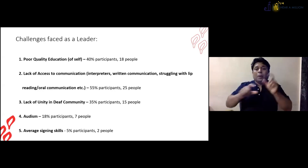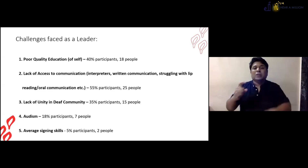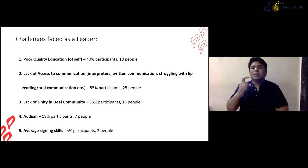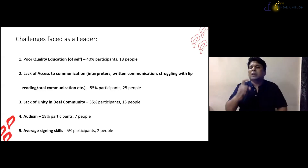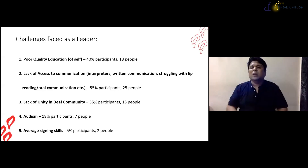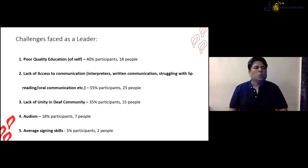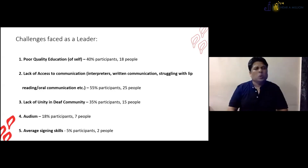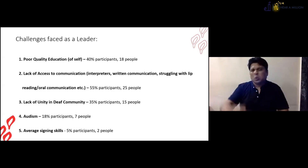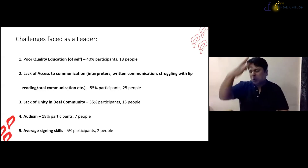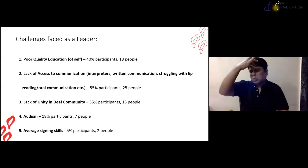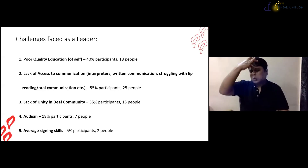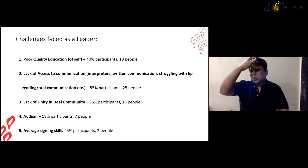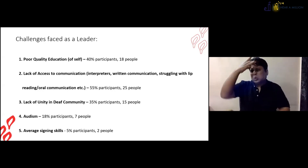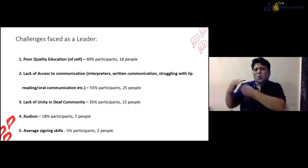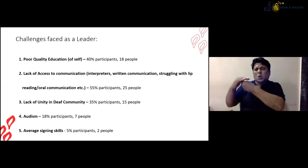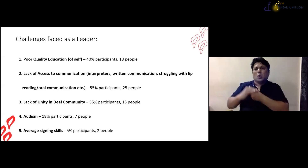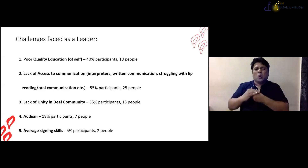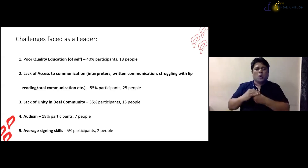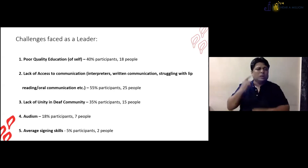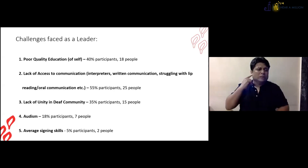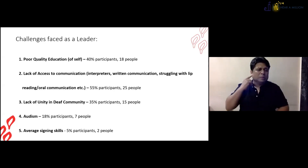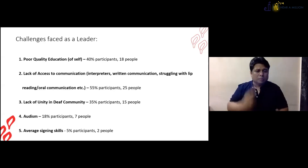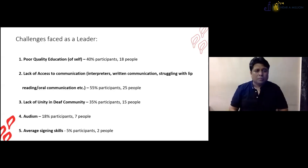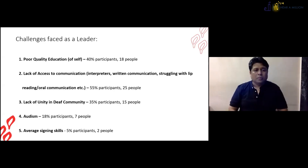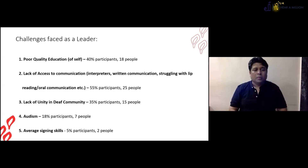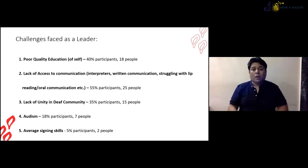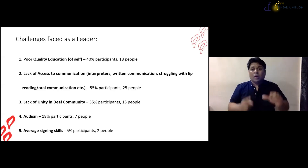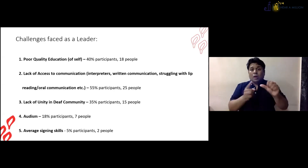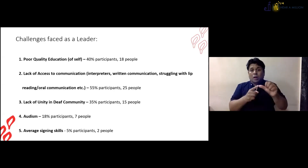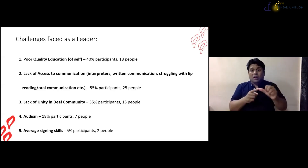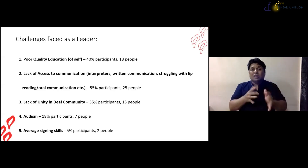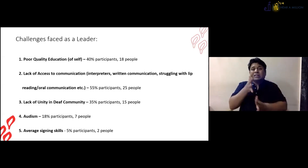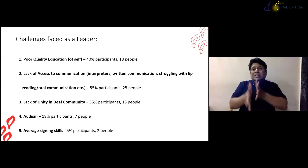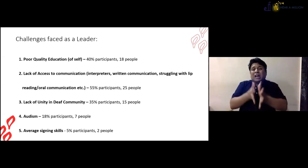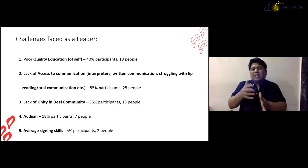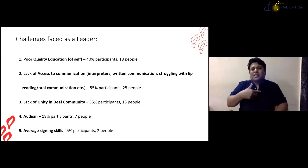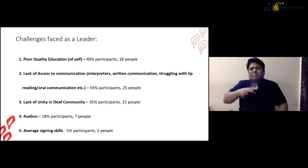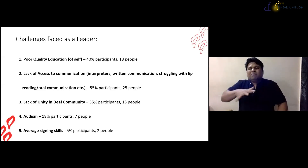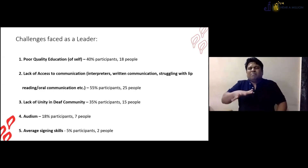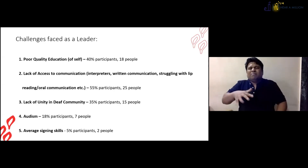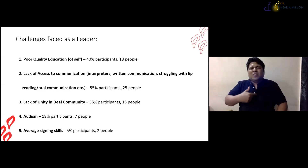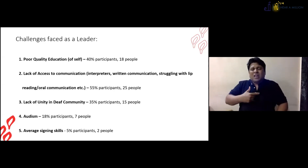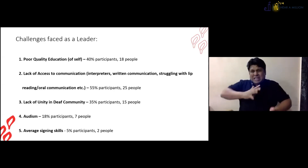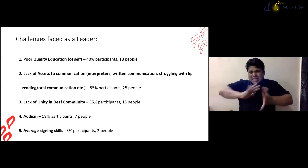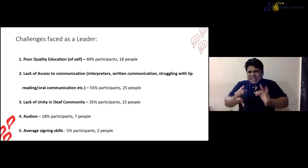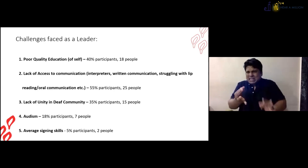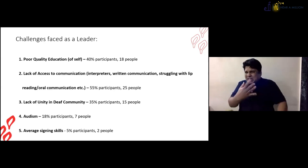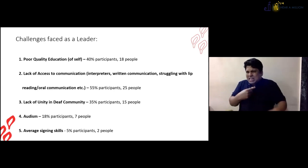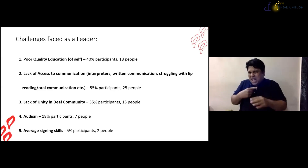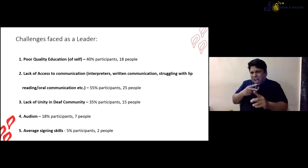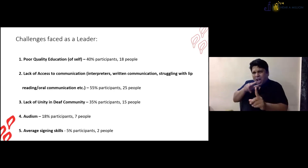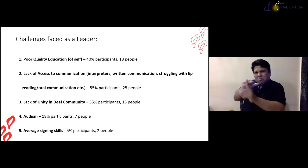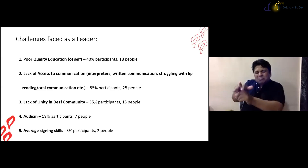only negative remarks. 7 people said that autism is their major challenge. Average signing